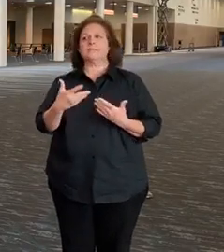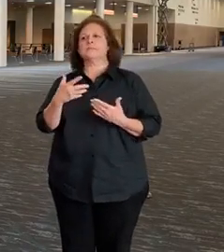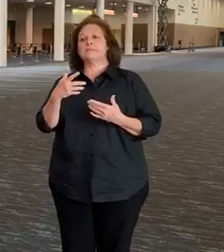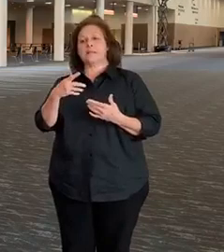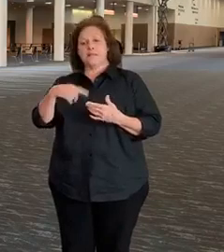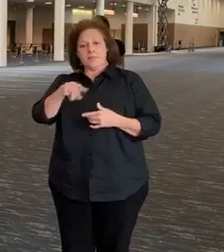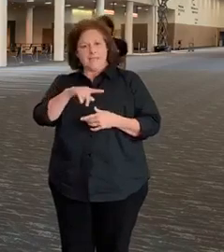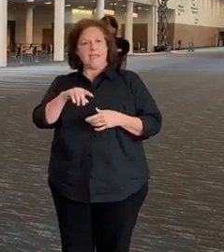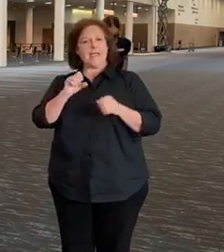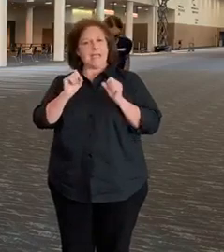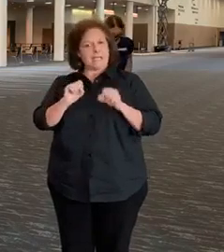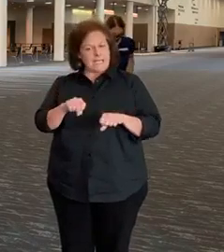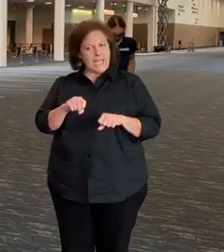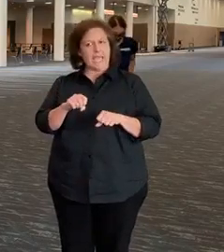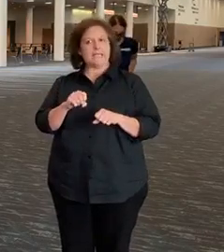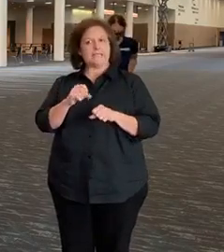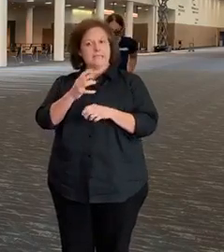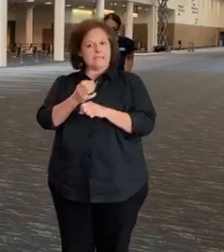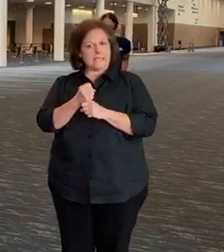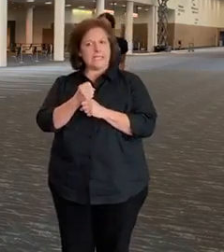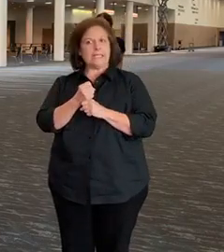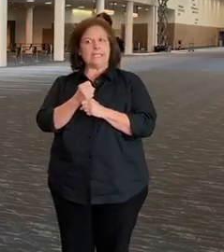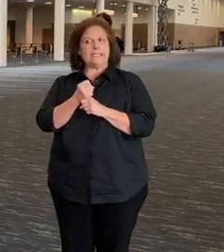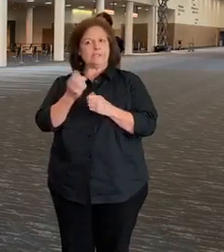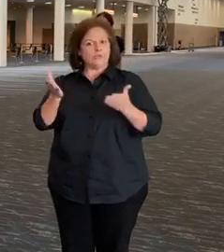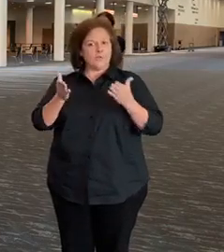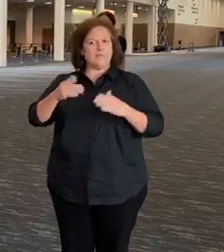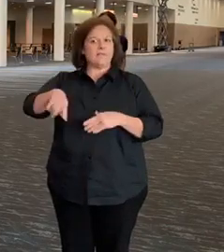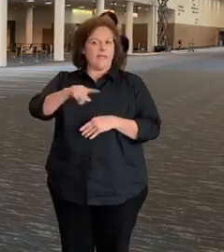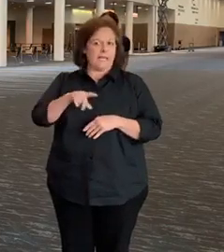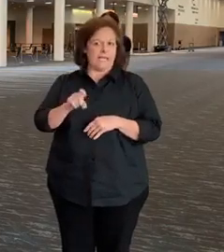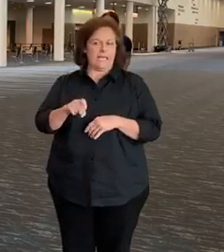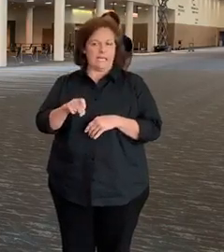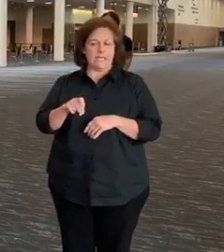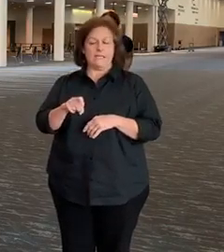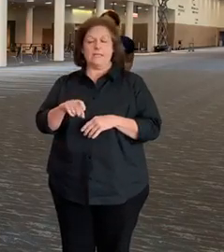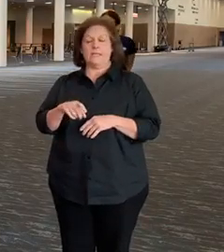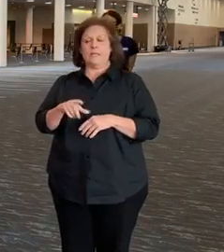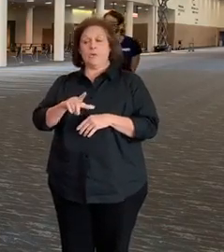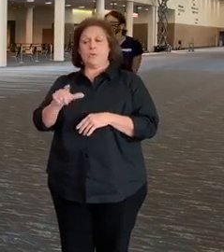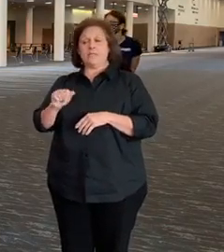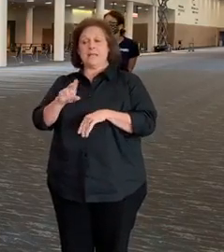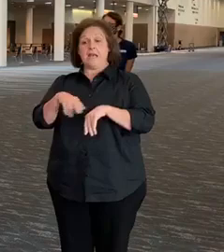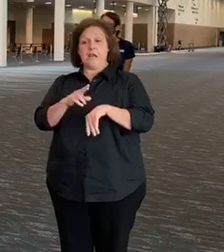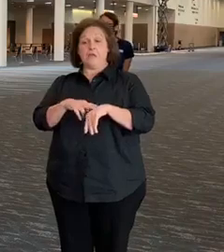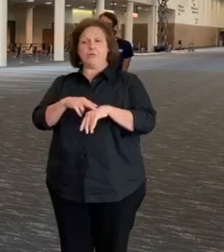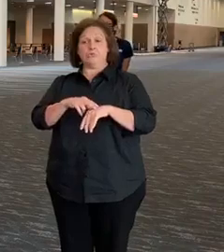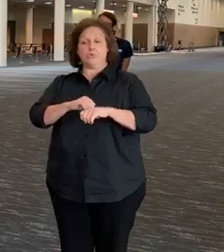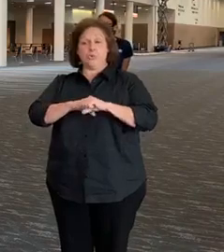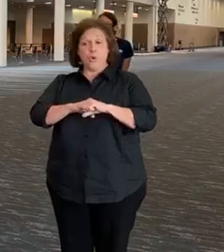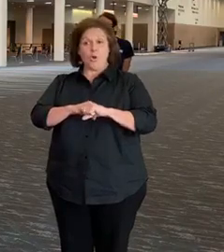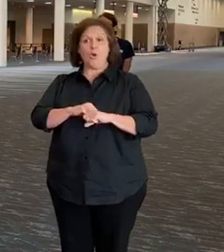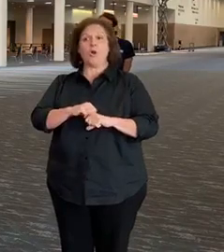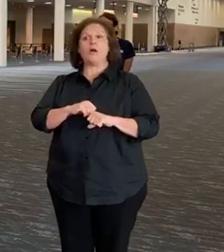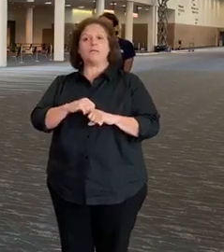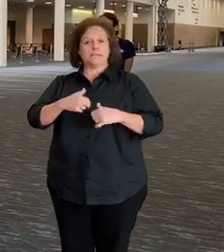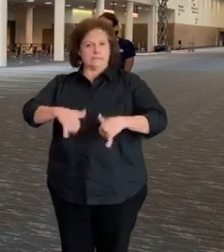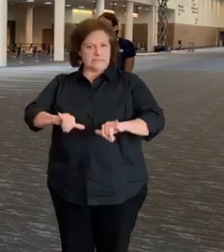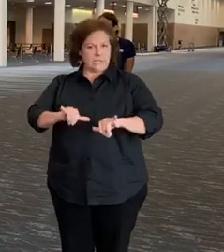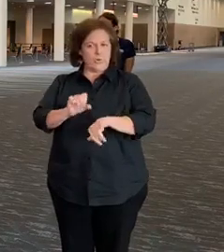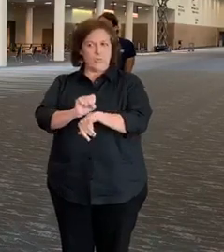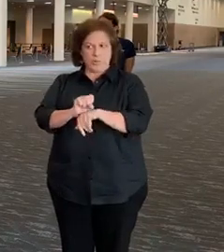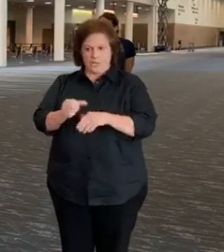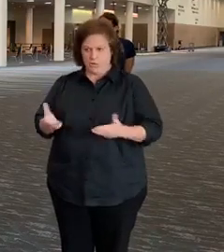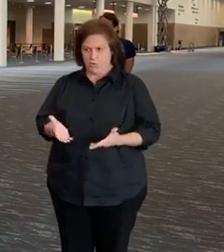to secure vital resources and services. Of course, the Louisiana National Guard remains on the ground